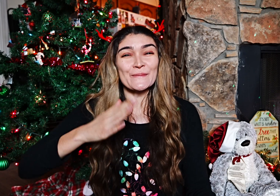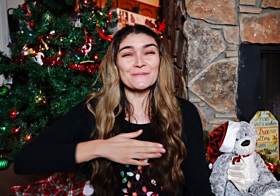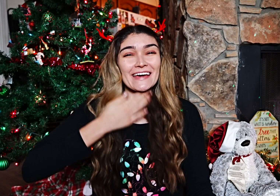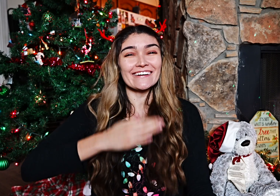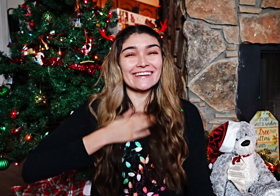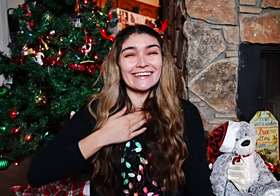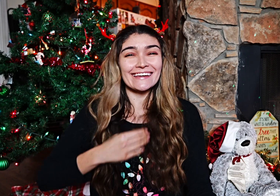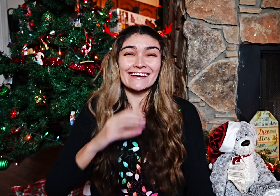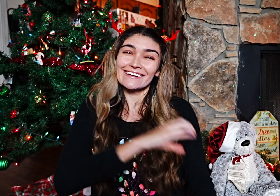Merry